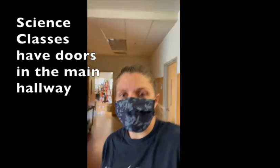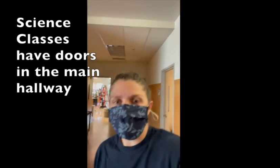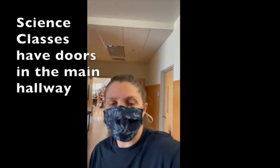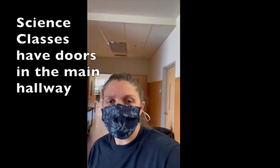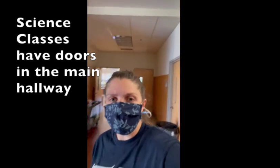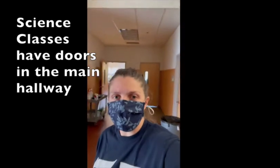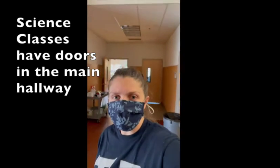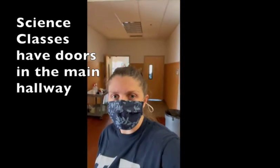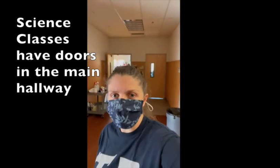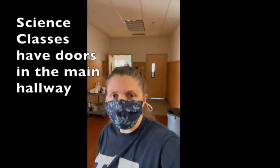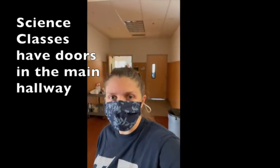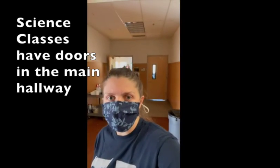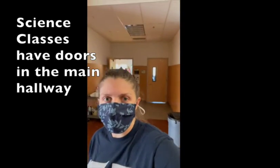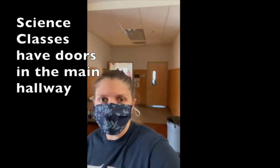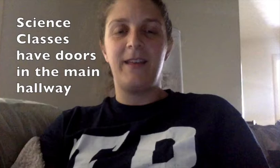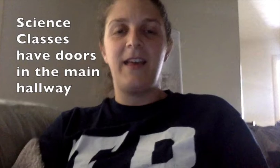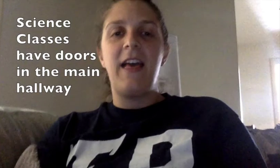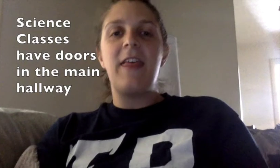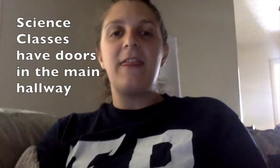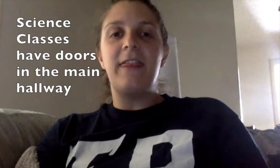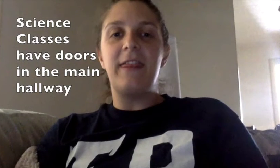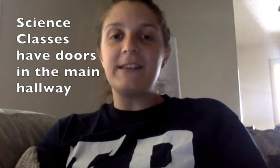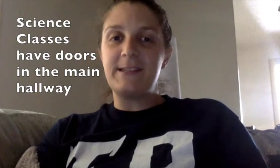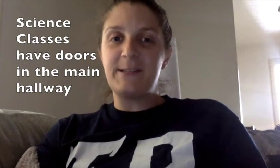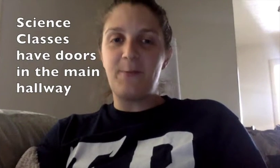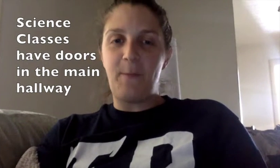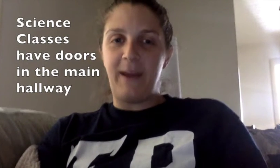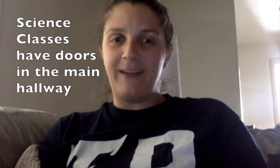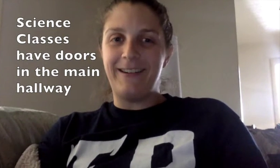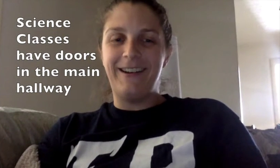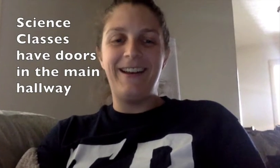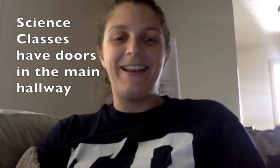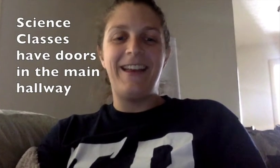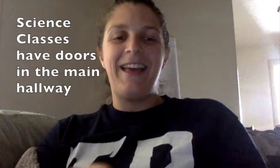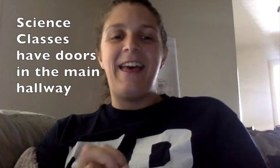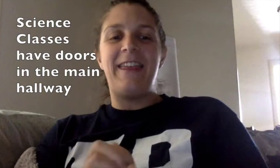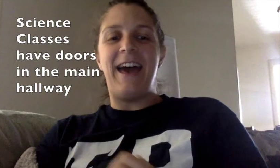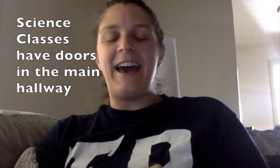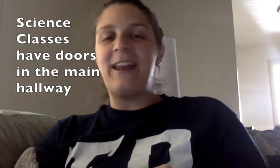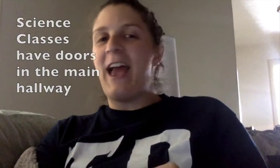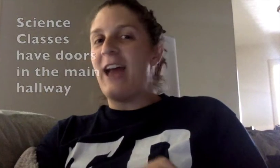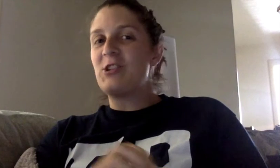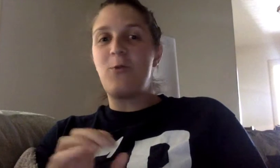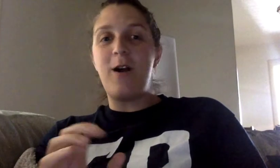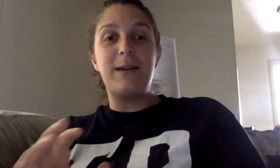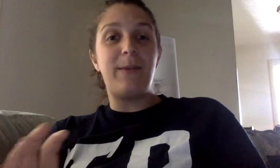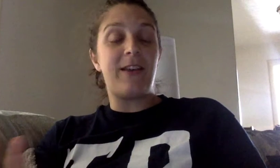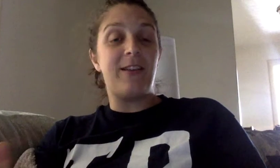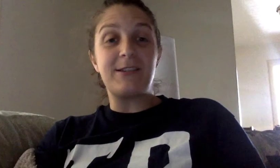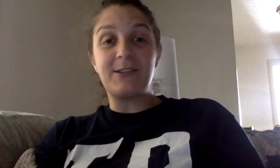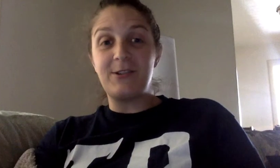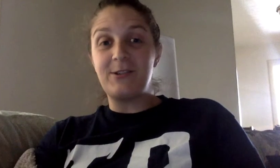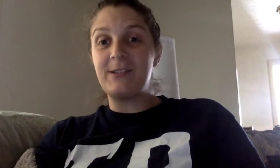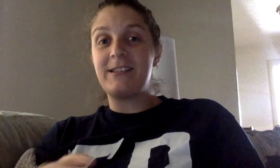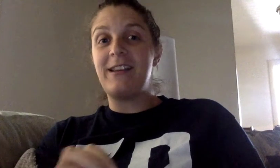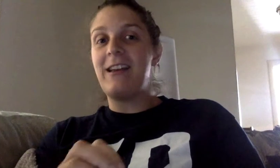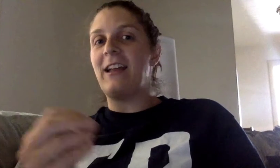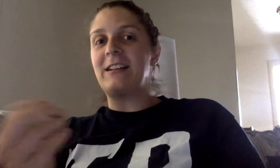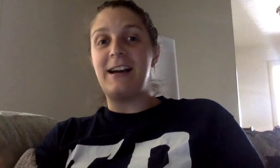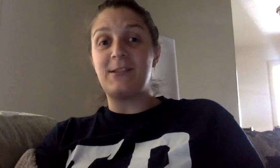the science classes are kind of... This is a reminder that as you're walking by the clusters and